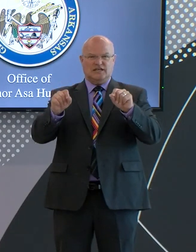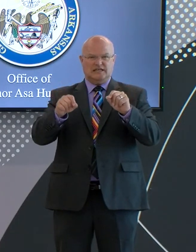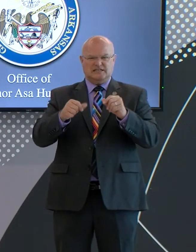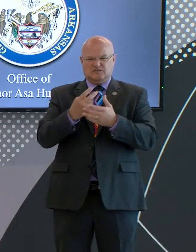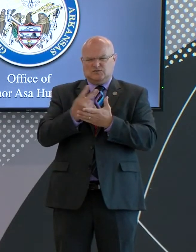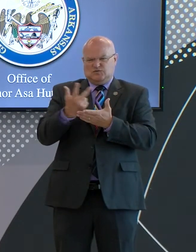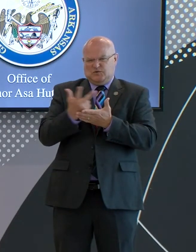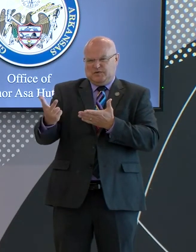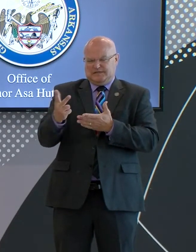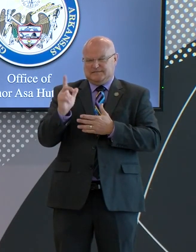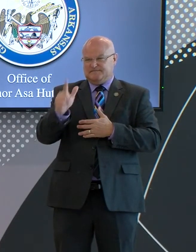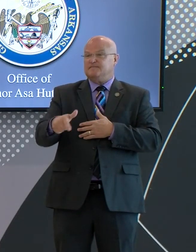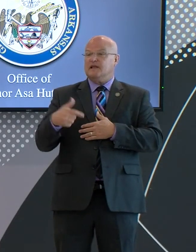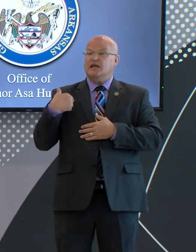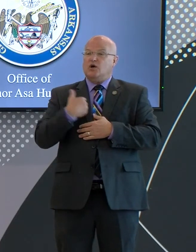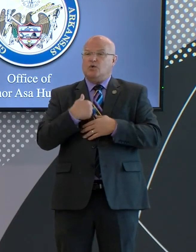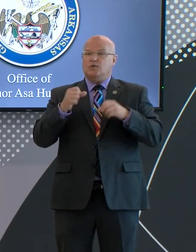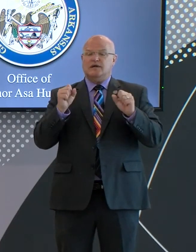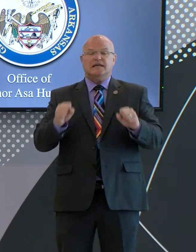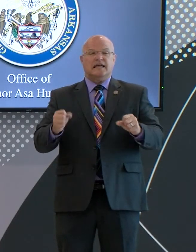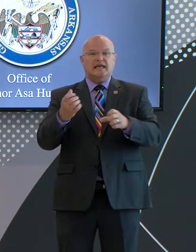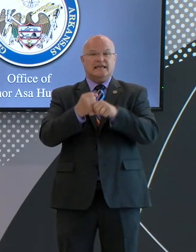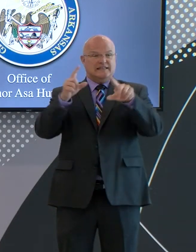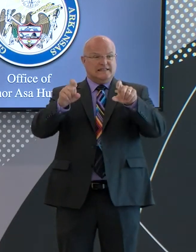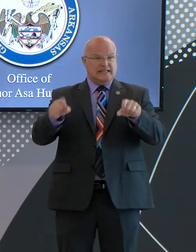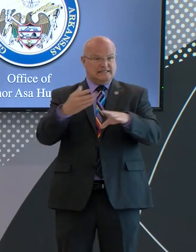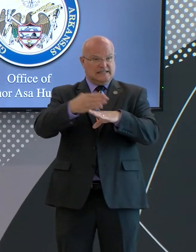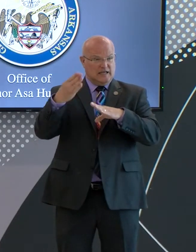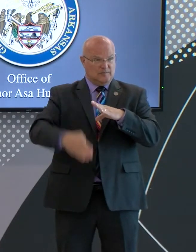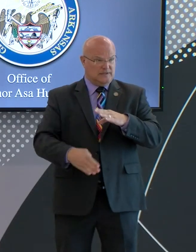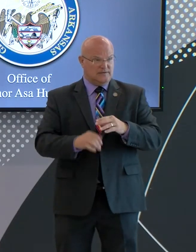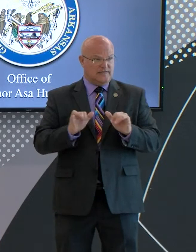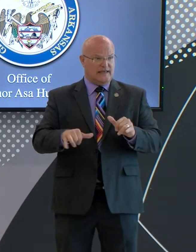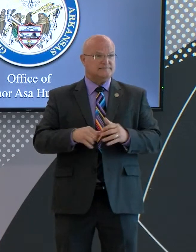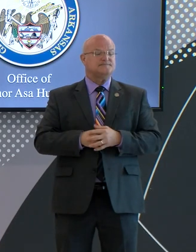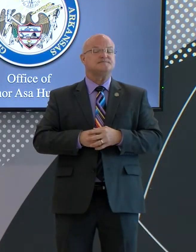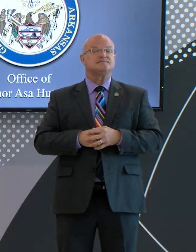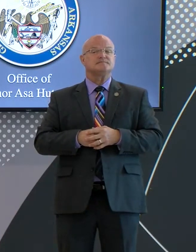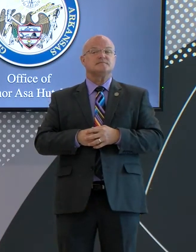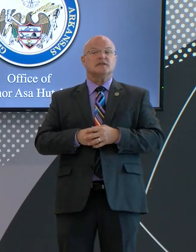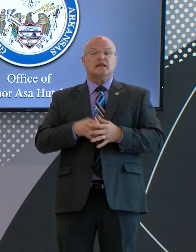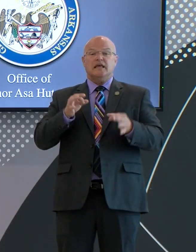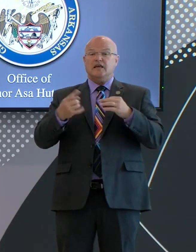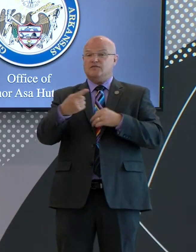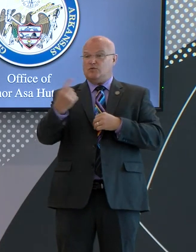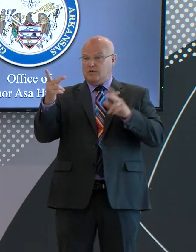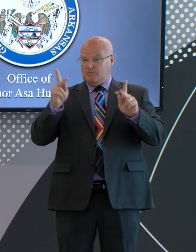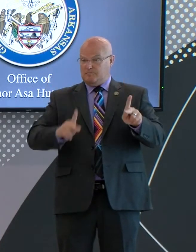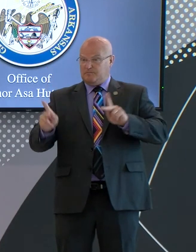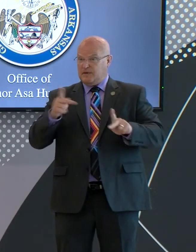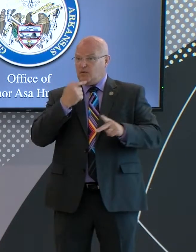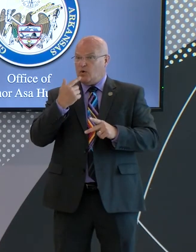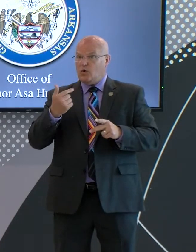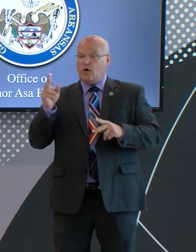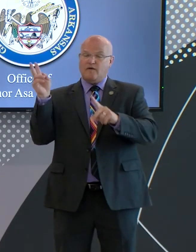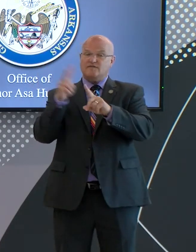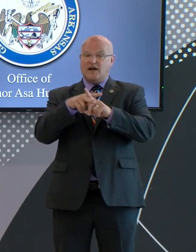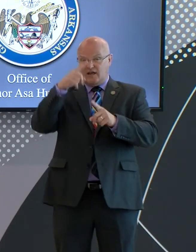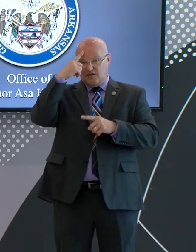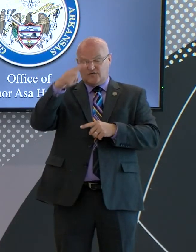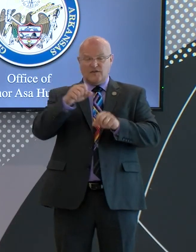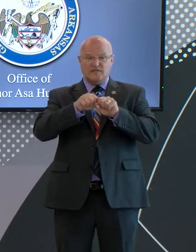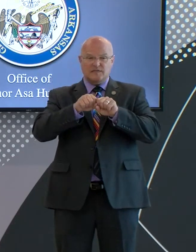next couple of weeks as we're able to get the testing complete with that. If you are one of those individuals who are filing